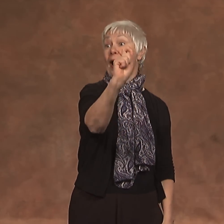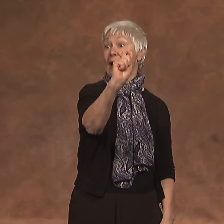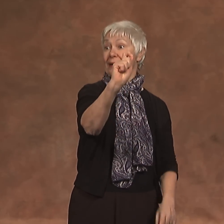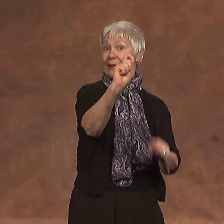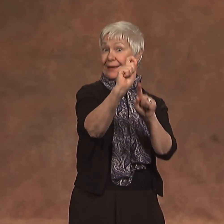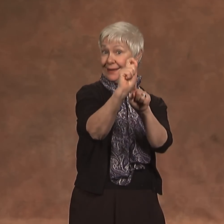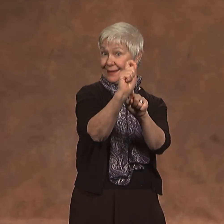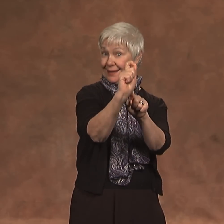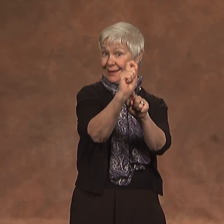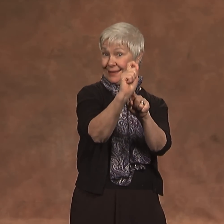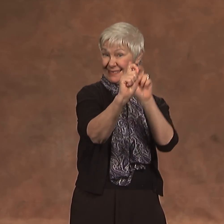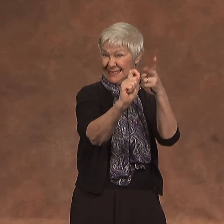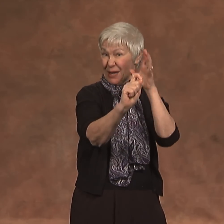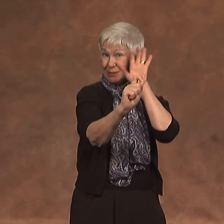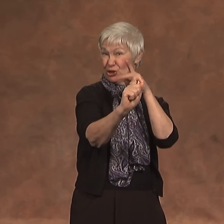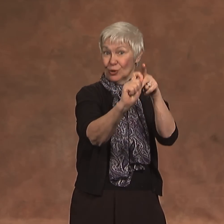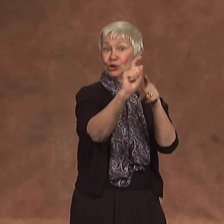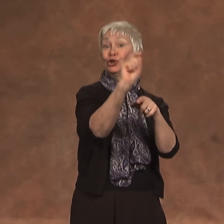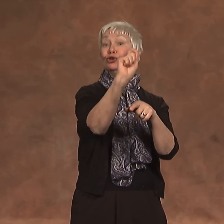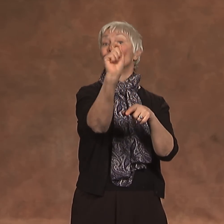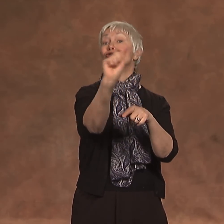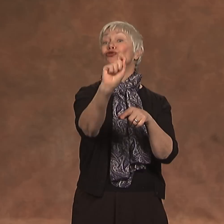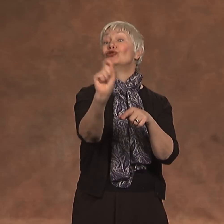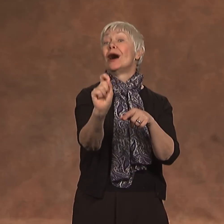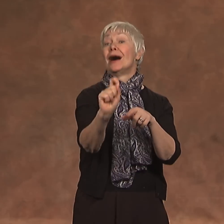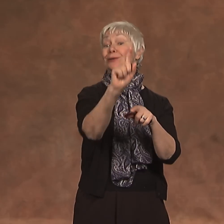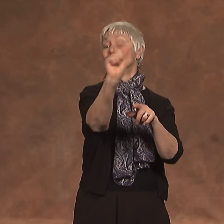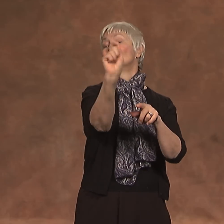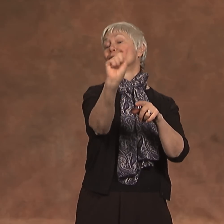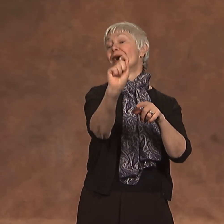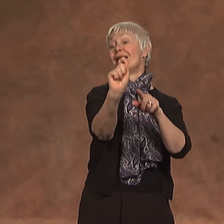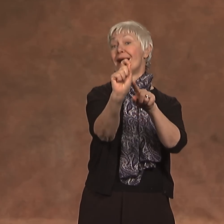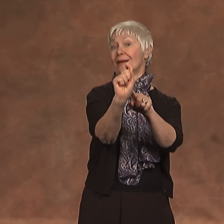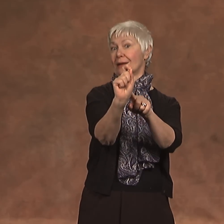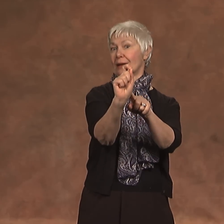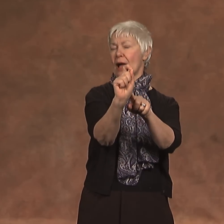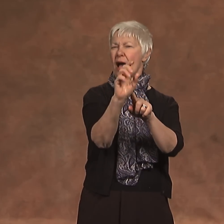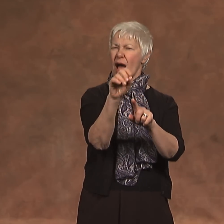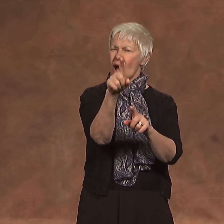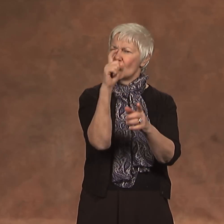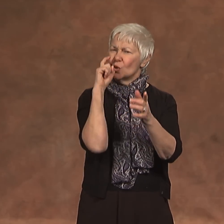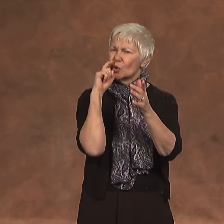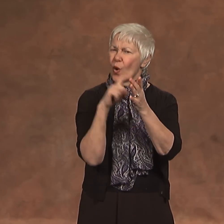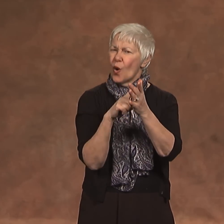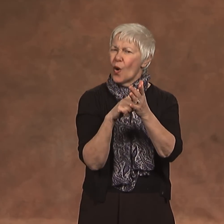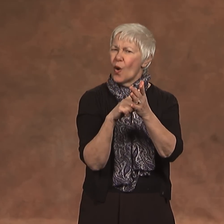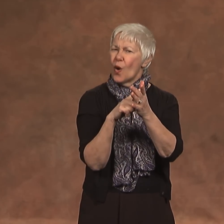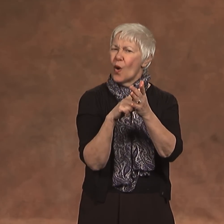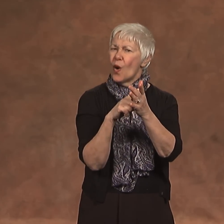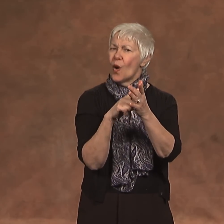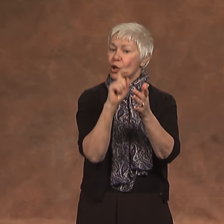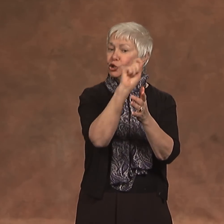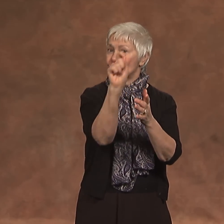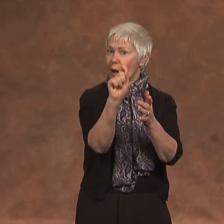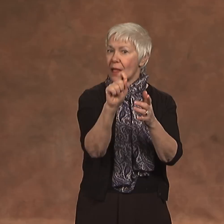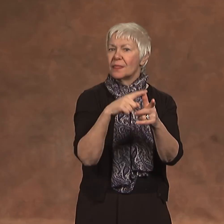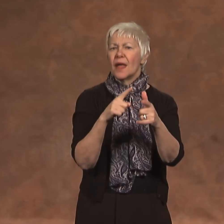And in the second photo is an image of her turning to the board to write. And take note here, in the